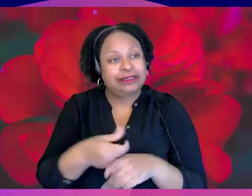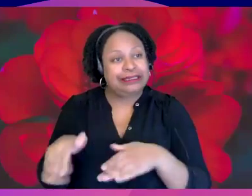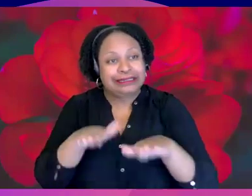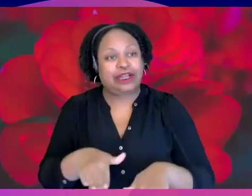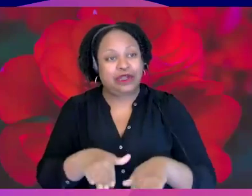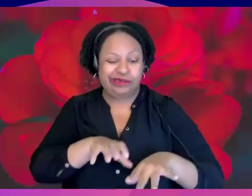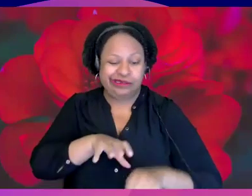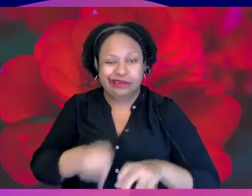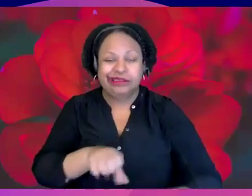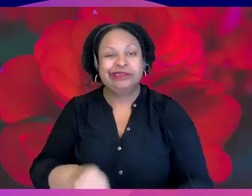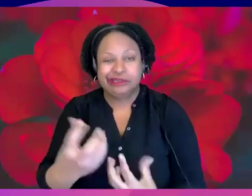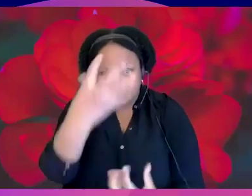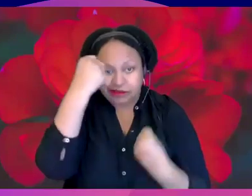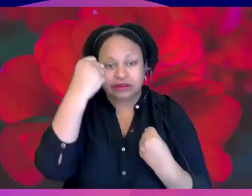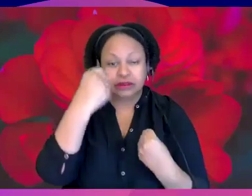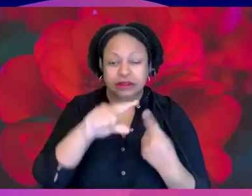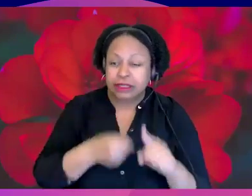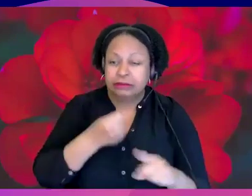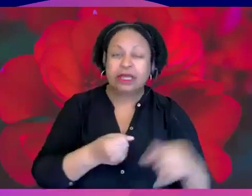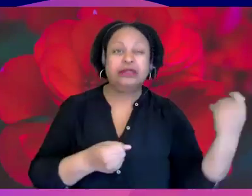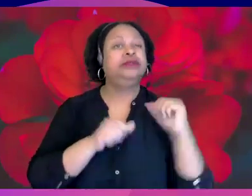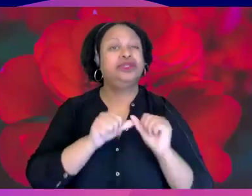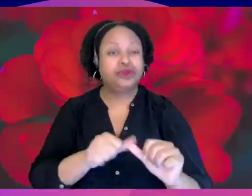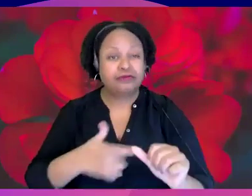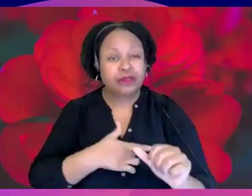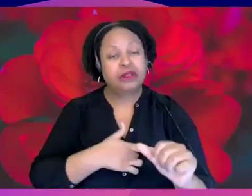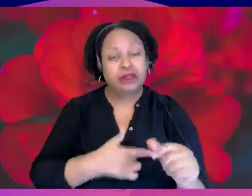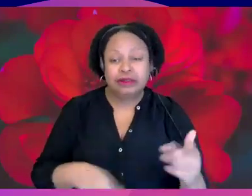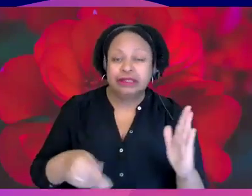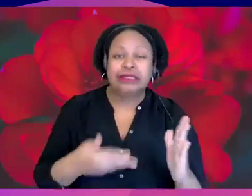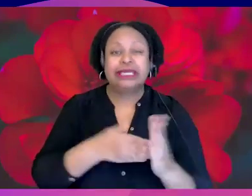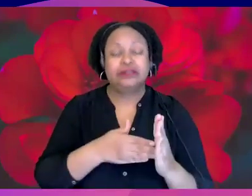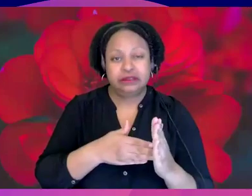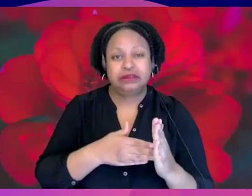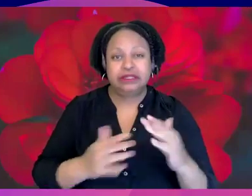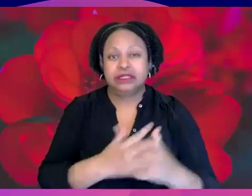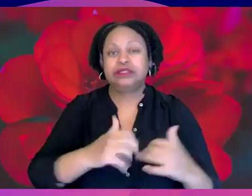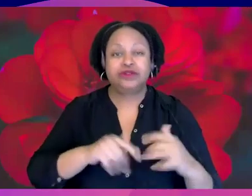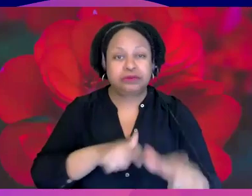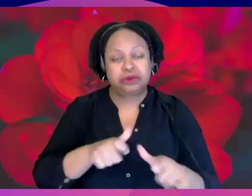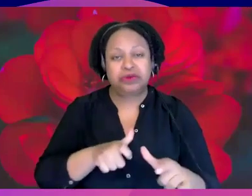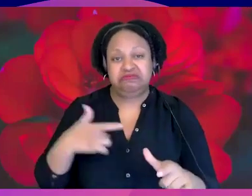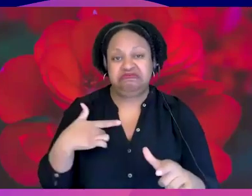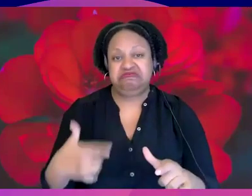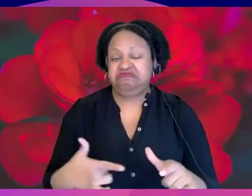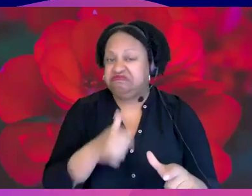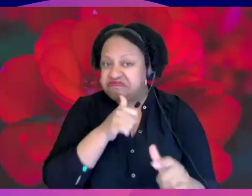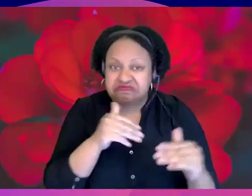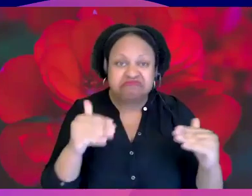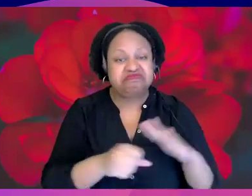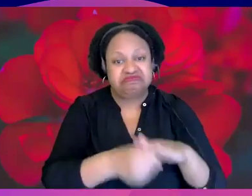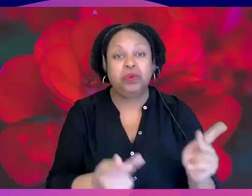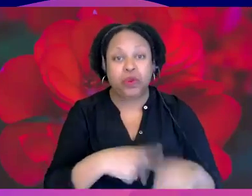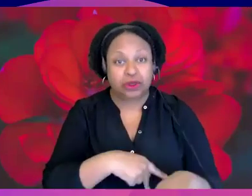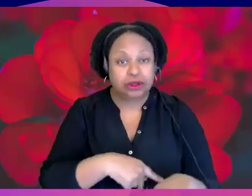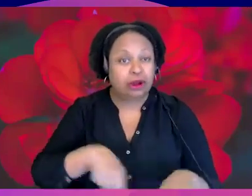These impacts continue to be felt in disproportionate and everyday ways against Indigenous communities. We also reflect on those who